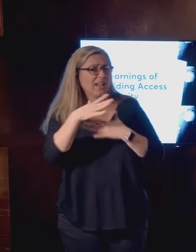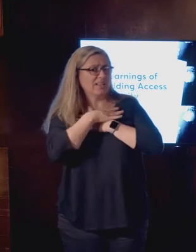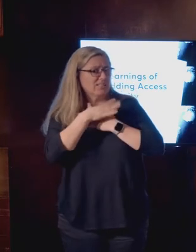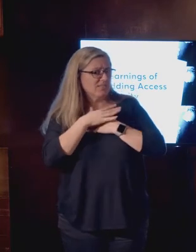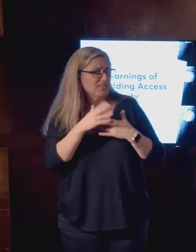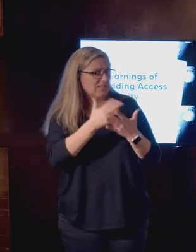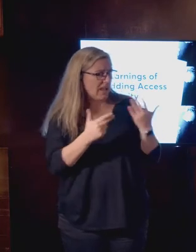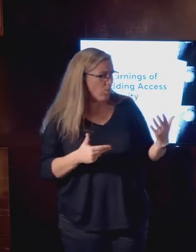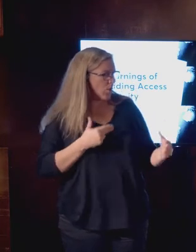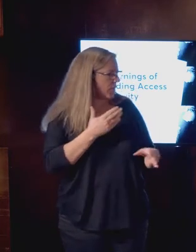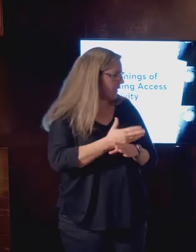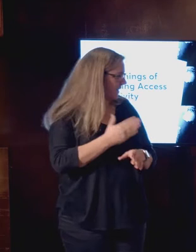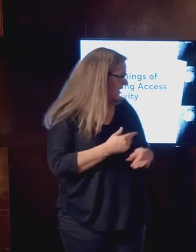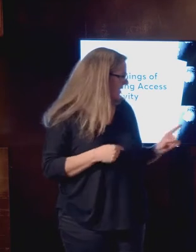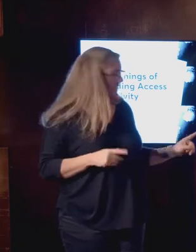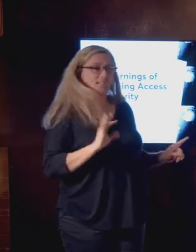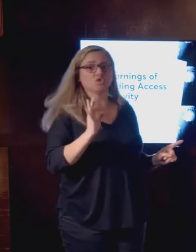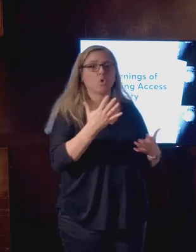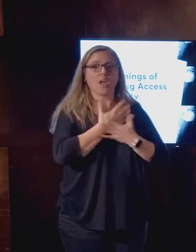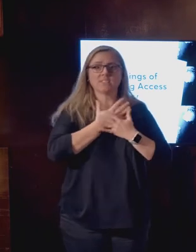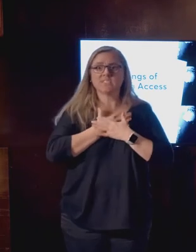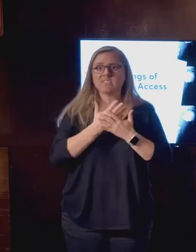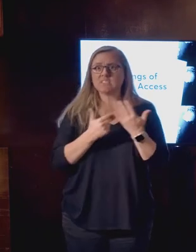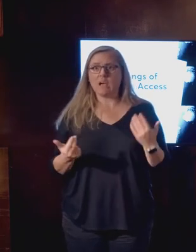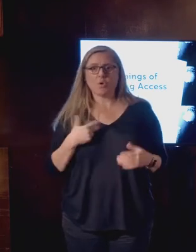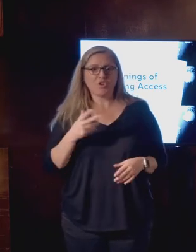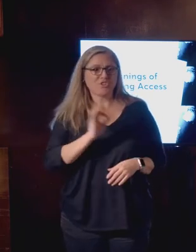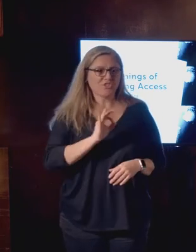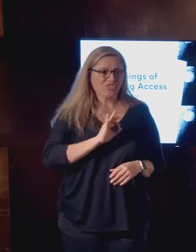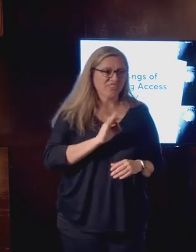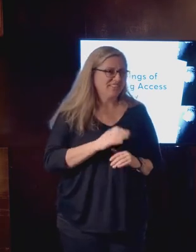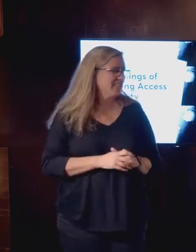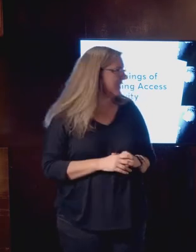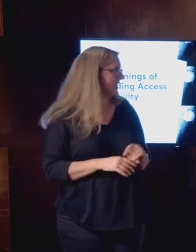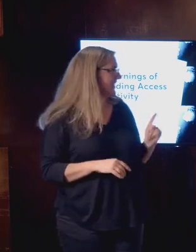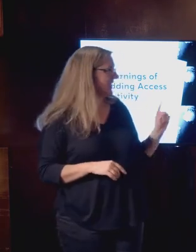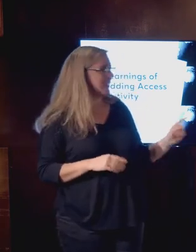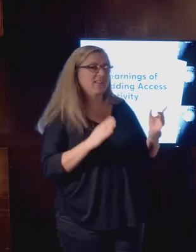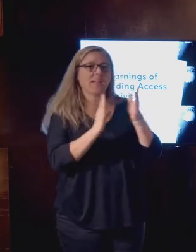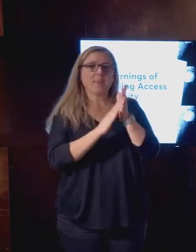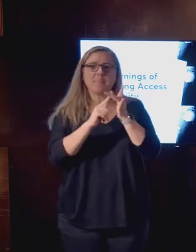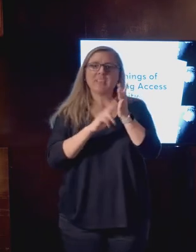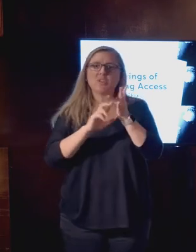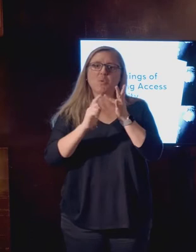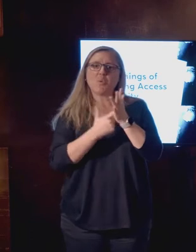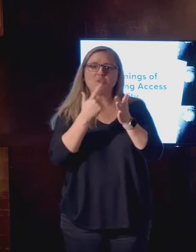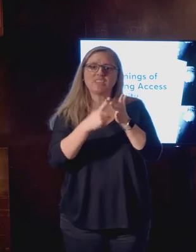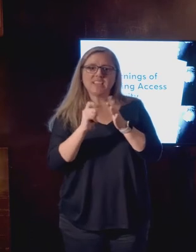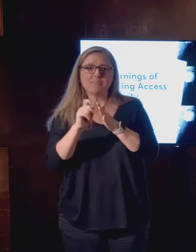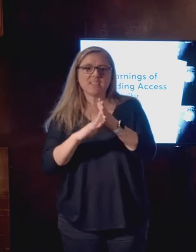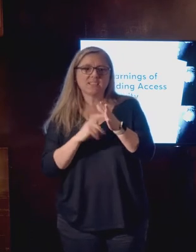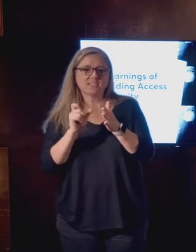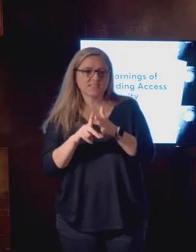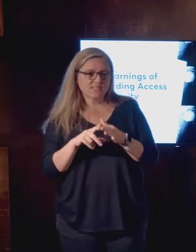did it? It's actually not Asphyxia's artwork. Oh. No, it's Minori Pieris, who worked with us right from the beginning.